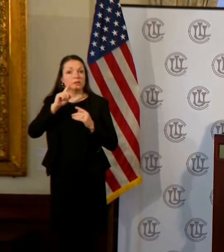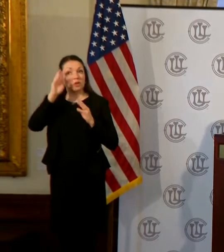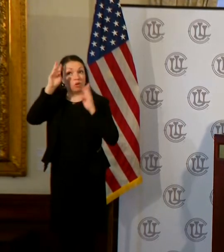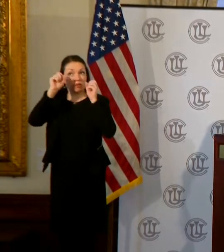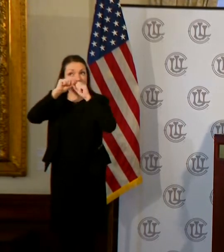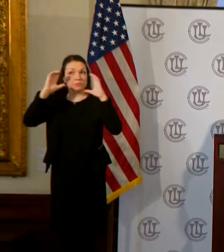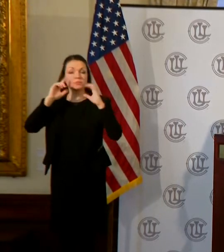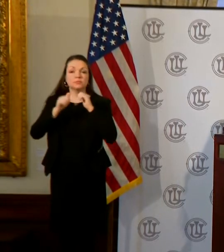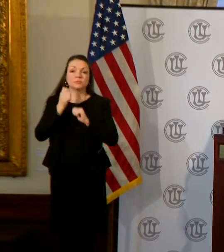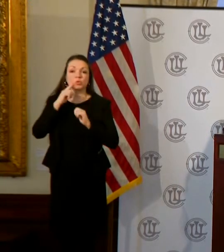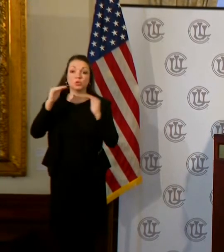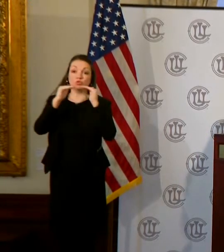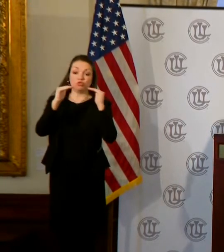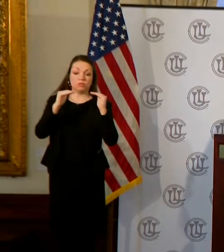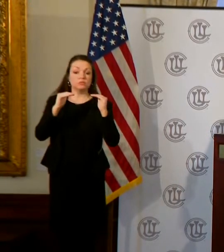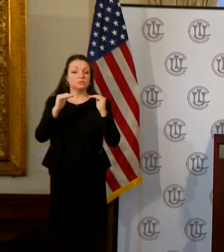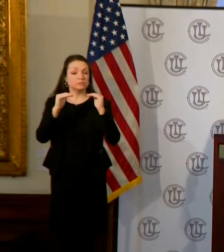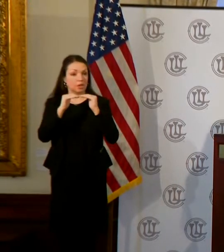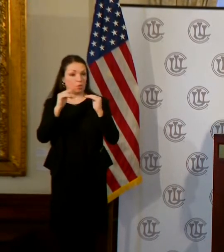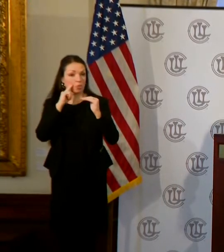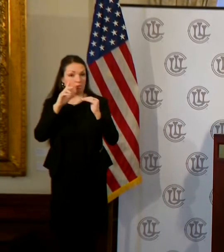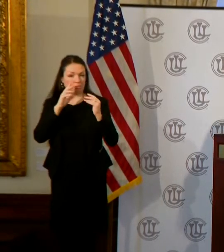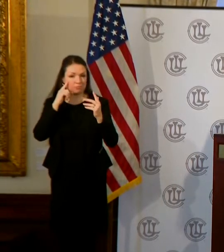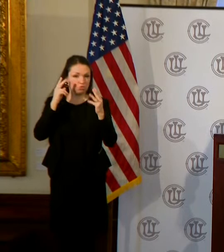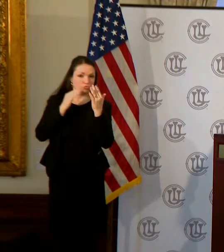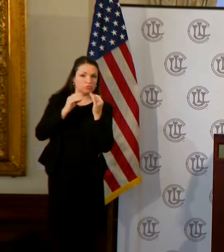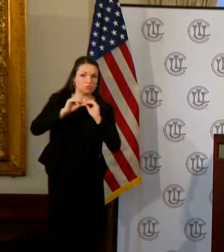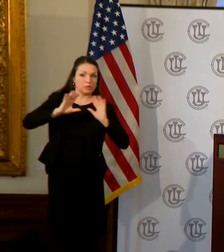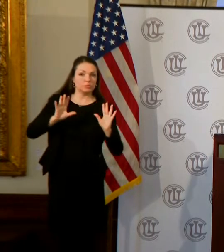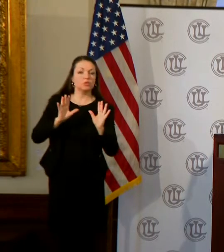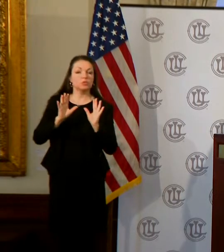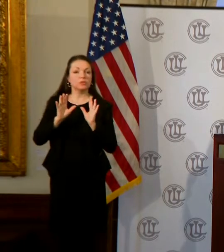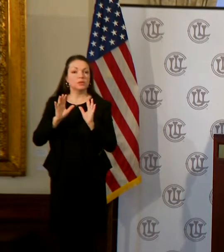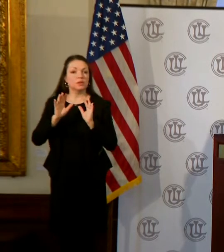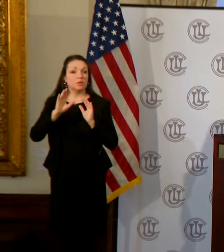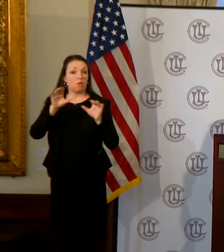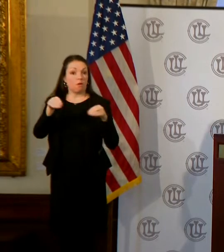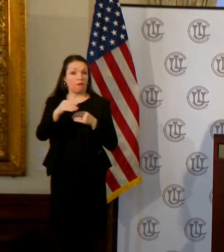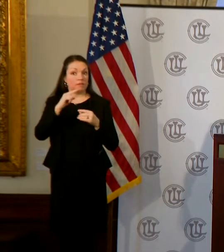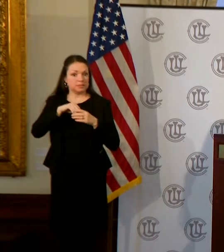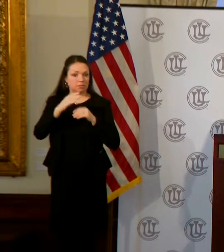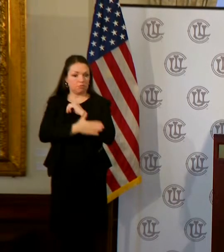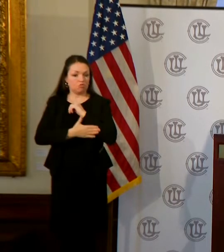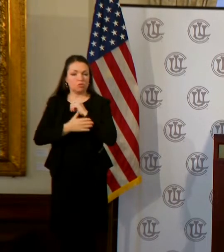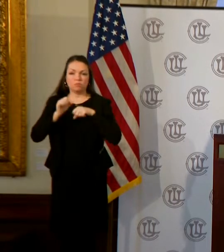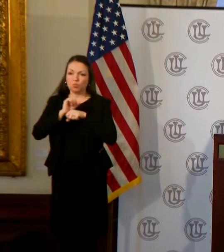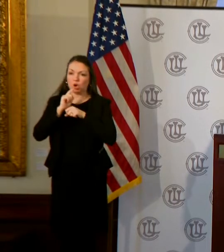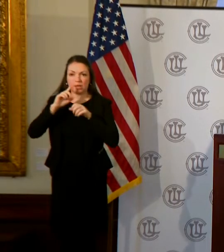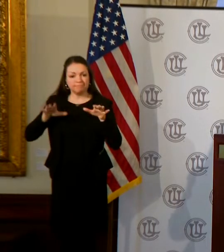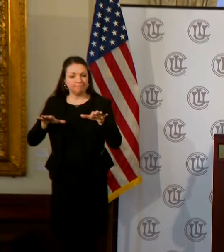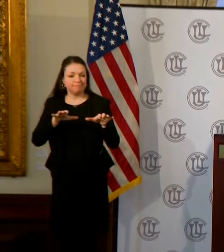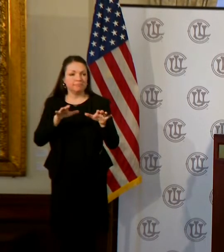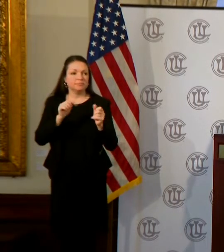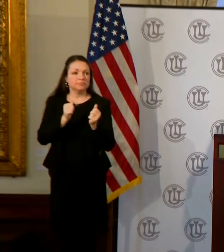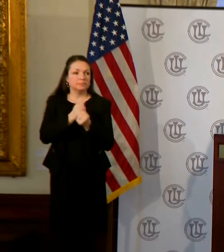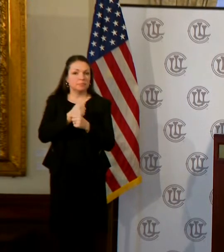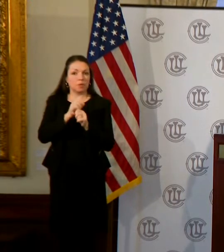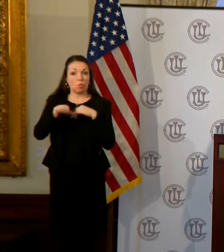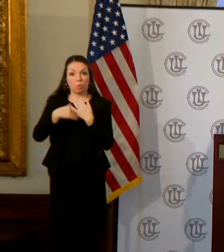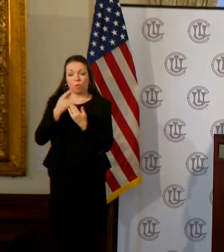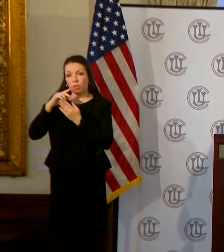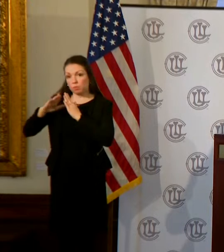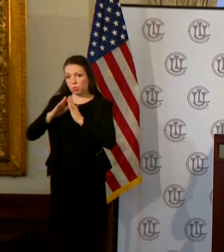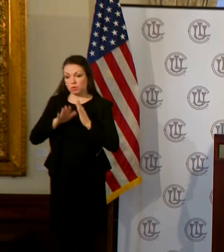and transparent prosecutor's office in the country by working proactively to make all communities safe while investing